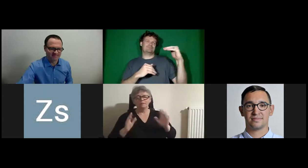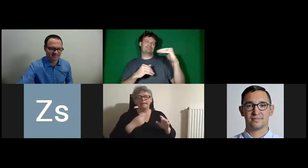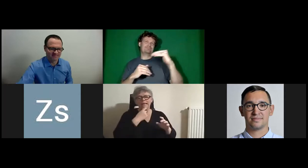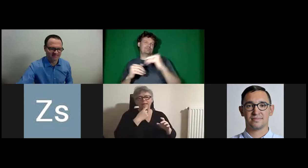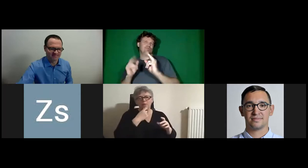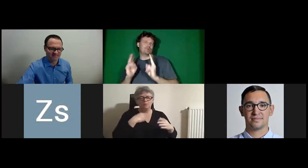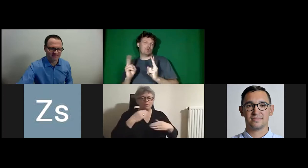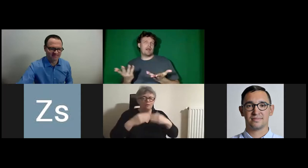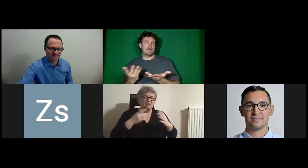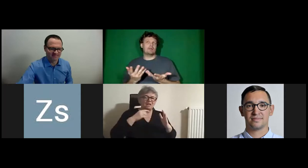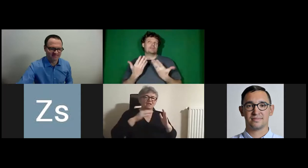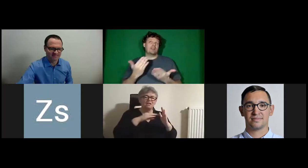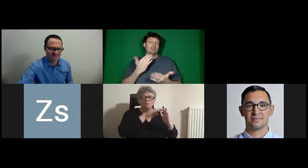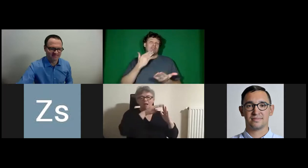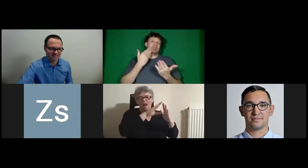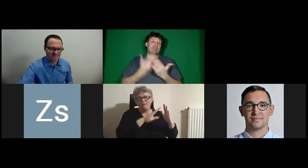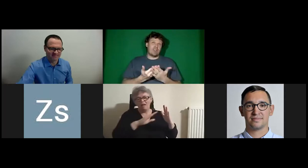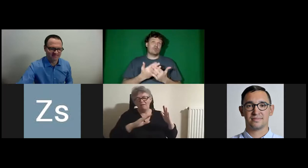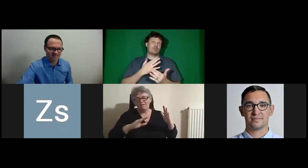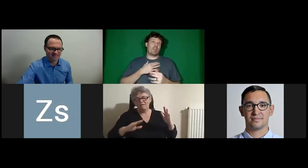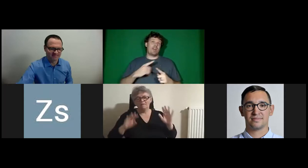very carefully. And